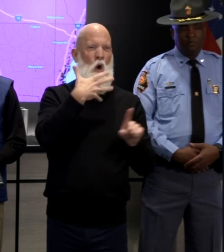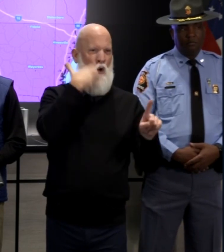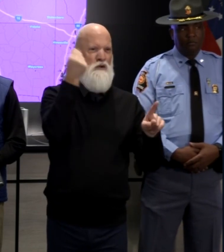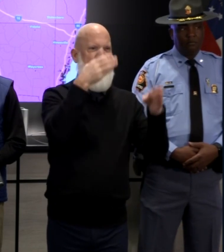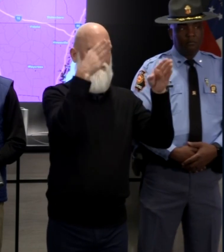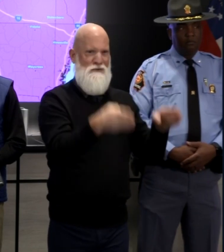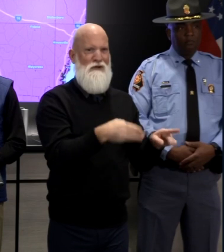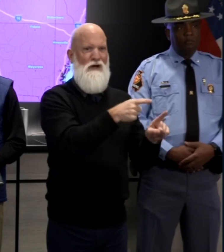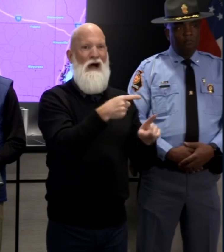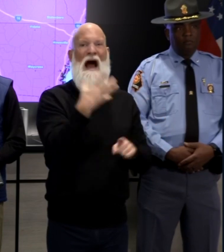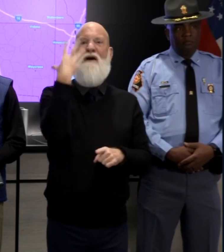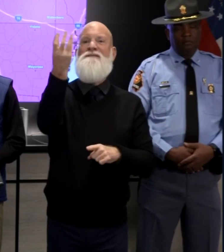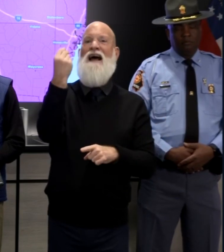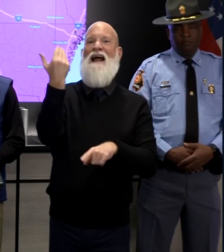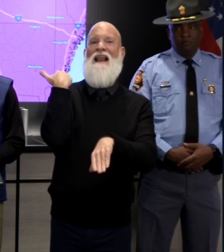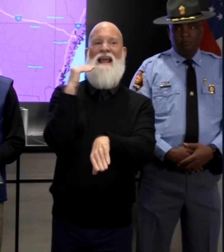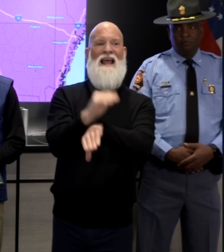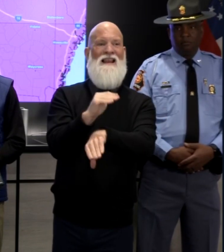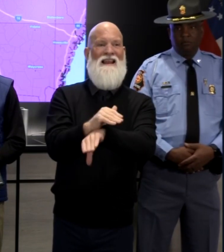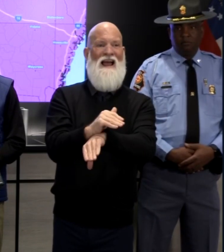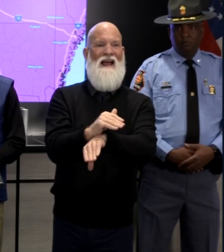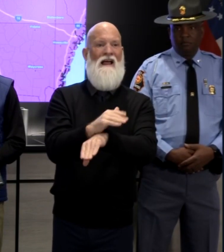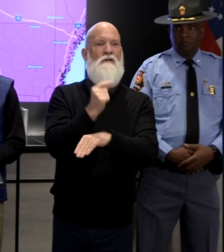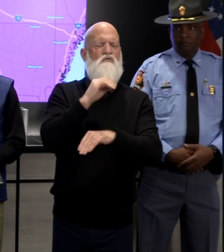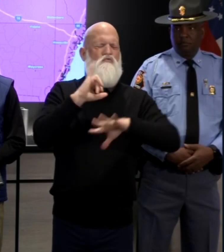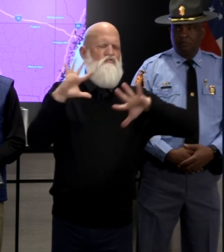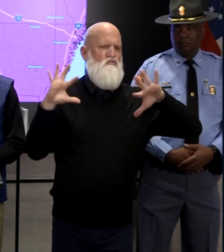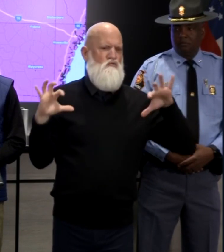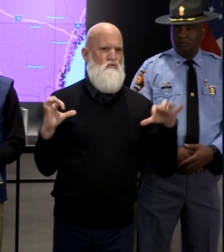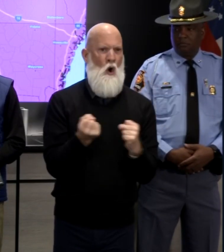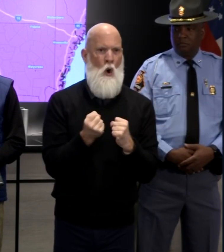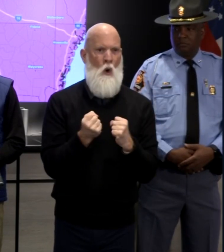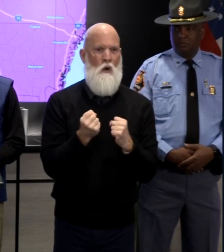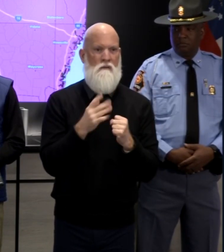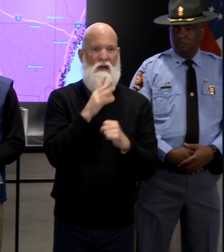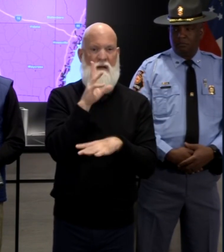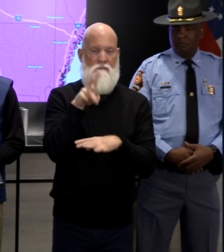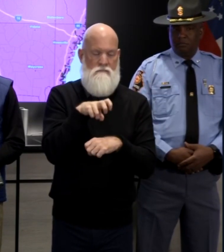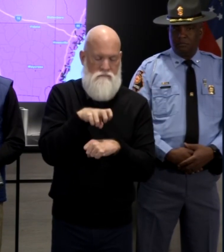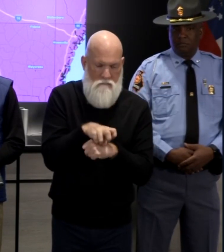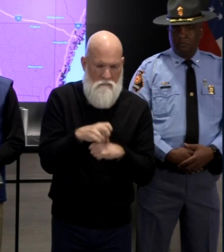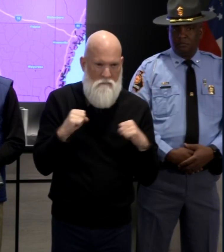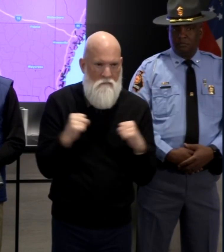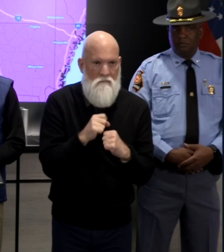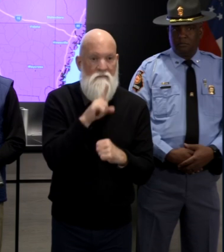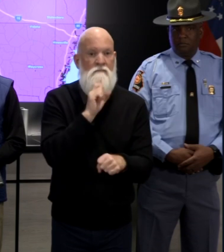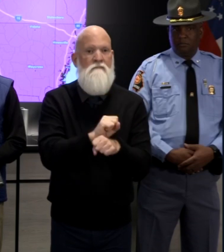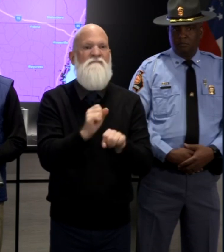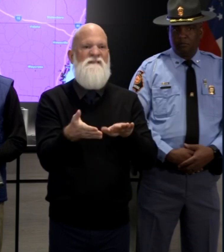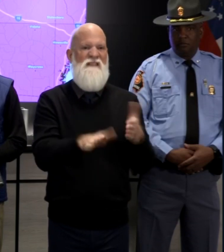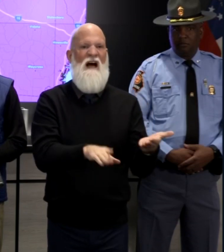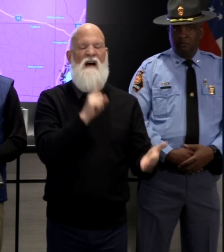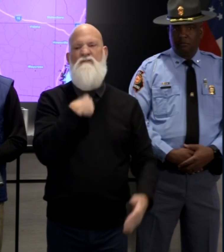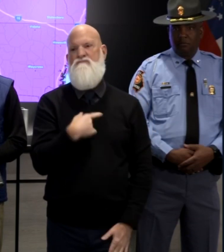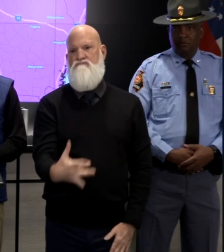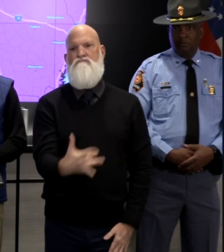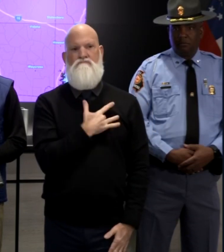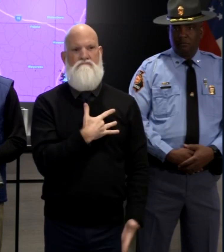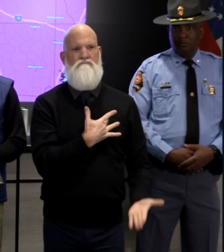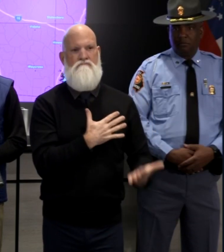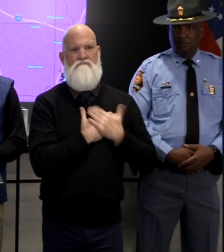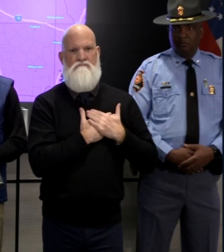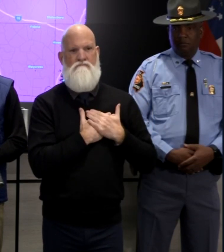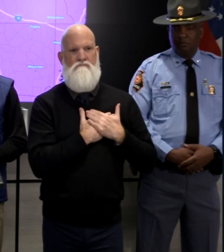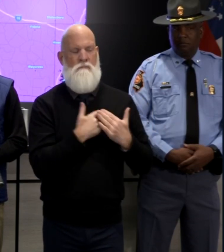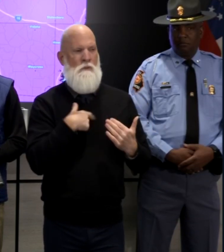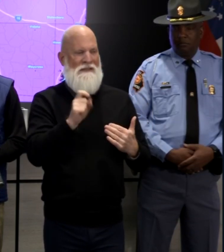So we want to make sure that we're focused on that recovery and that quick efforts, so we're taking that very seriously. And finally,